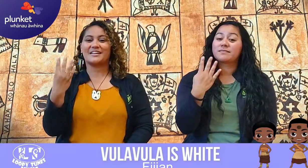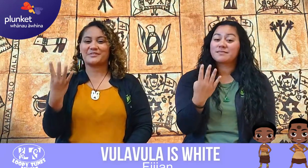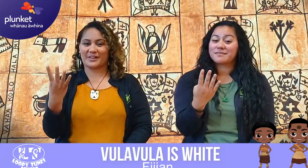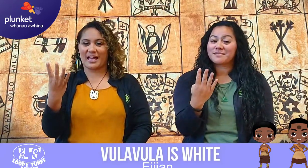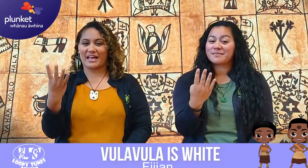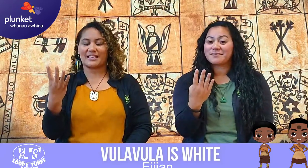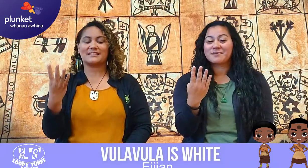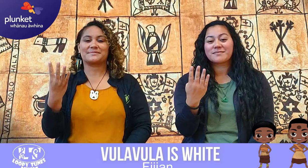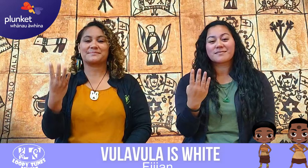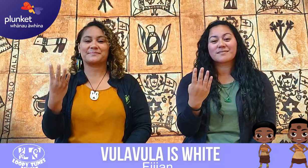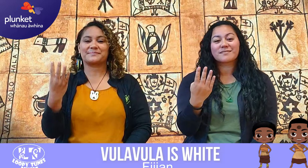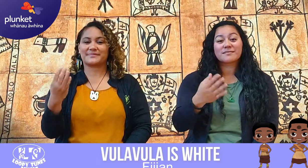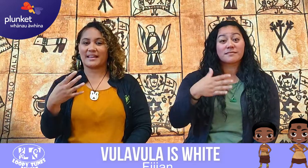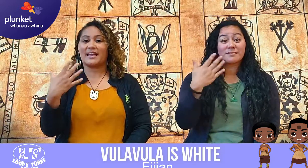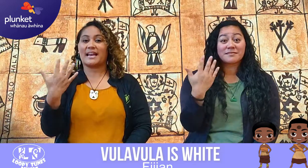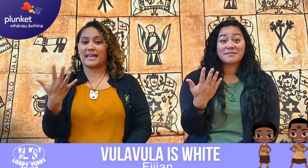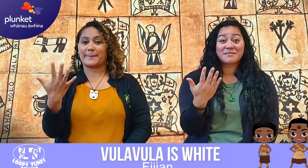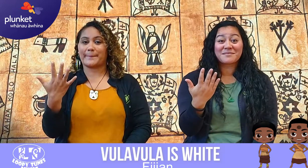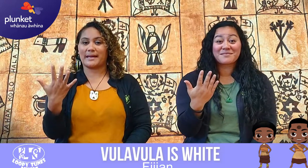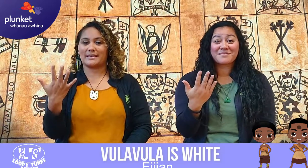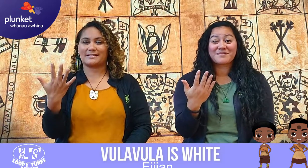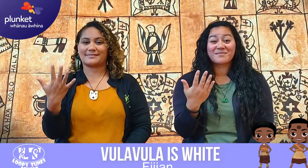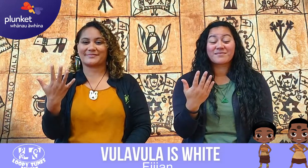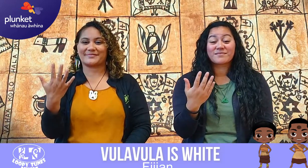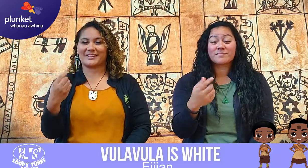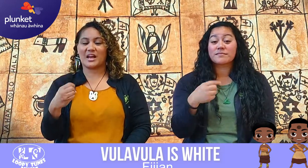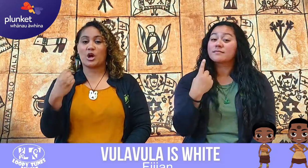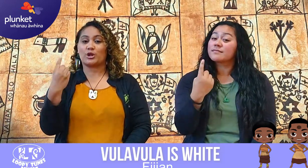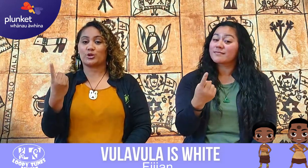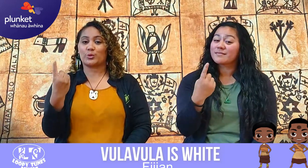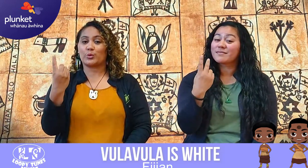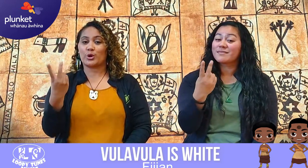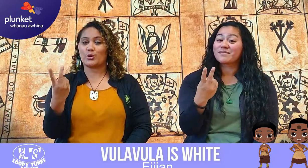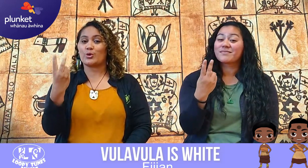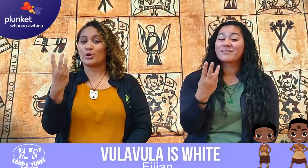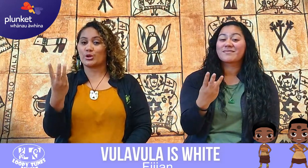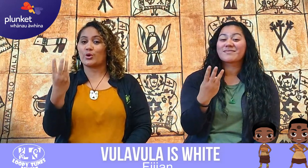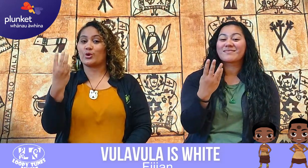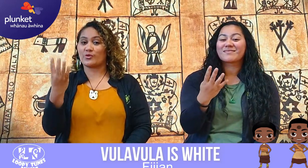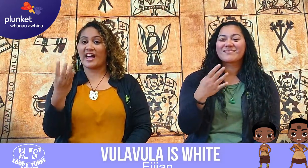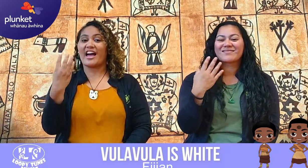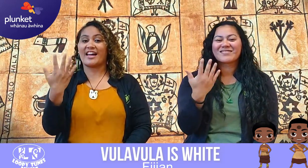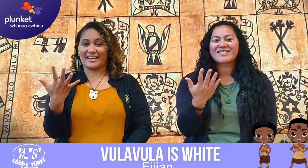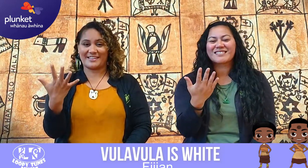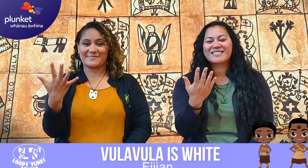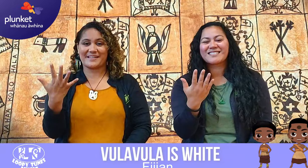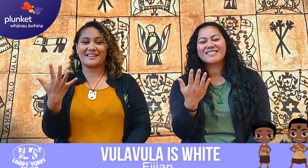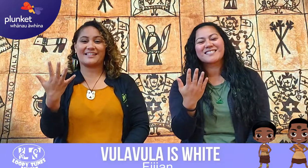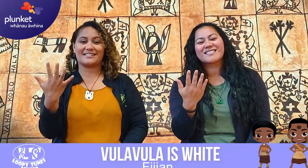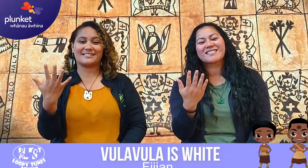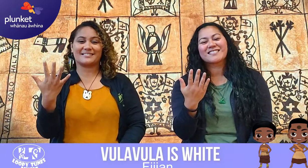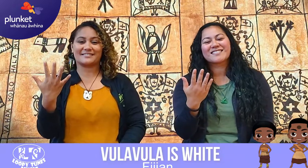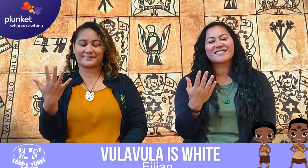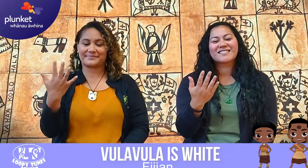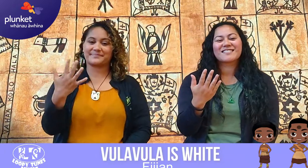three, Va is four, Lima is five, Dua, Rua, Dolu, Va, Lima.